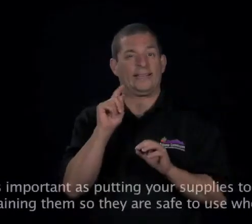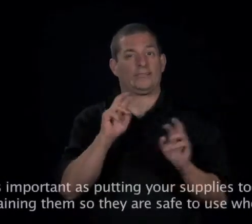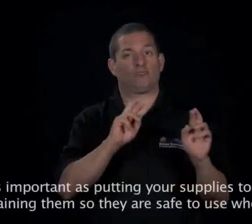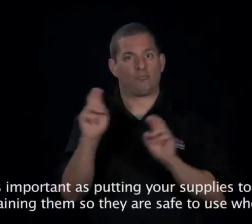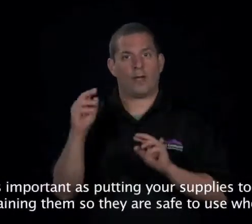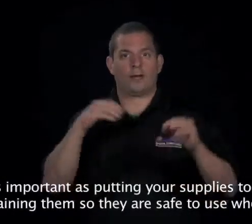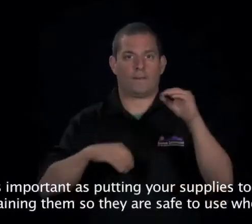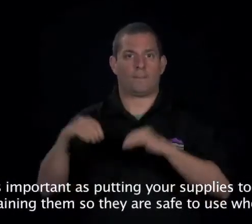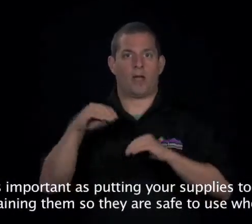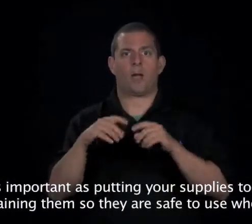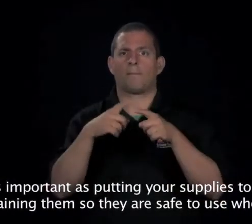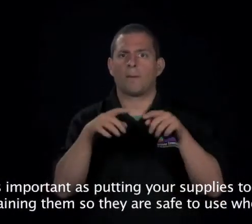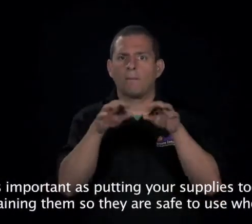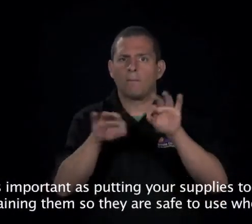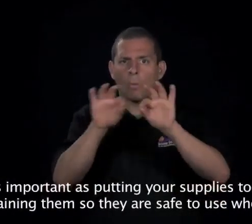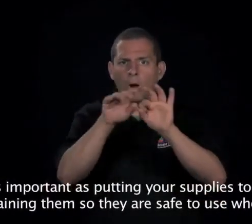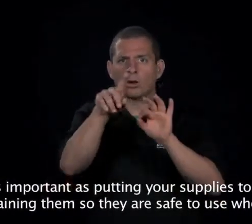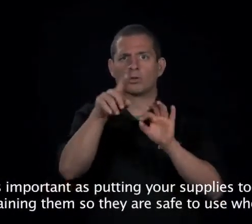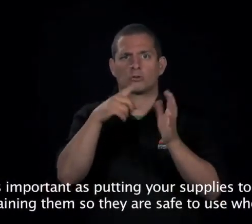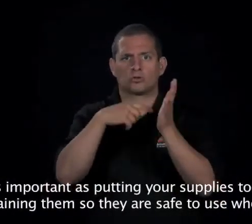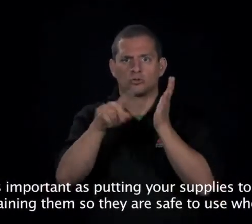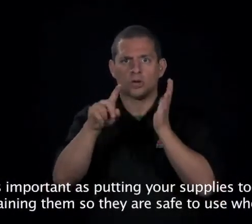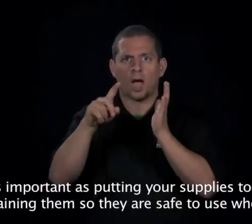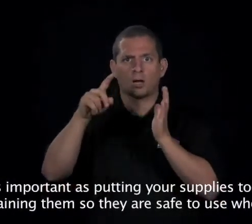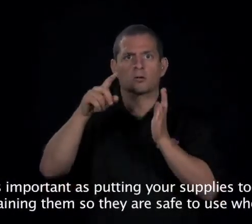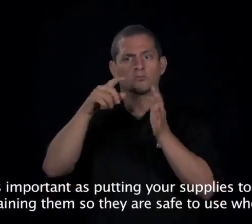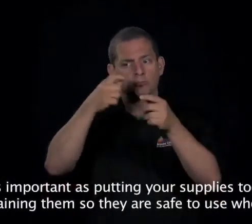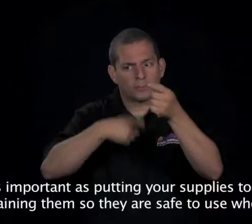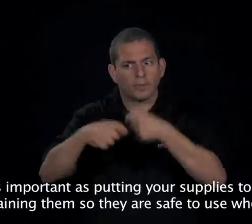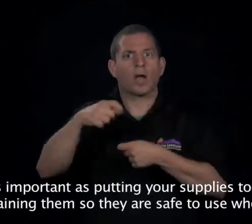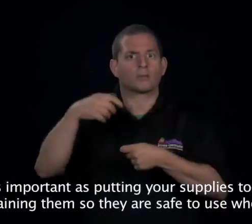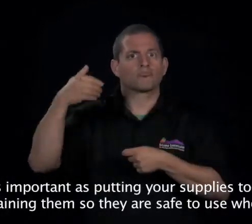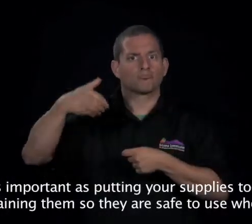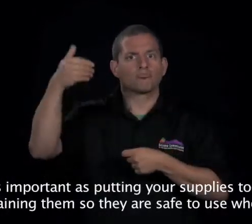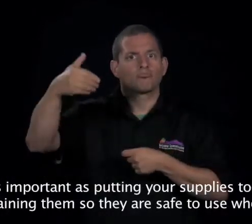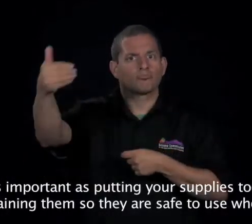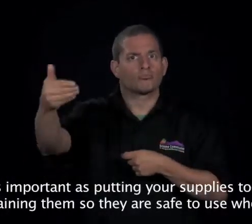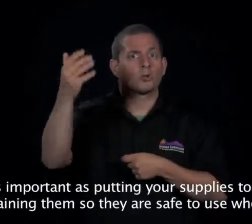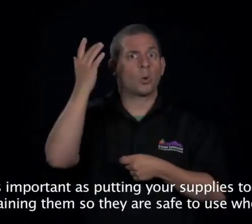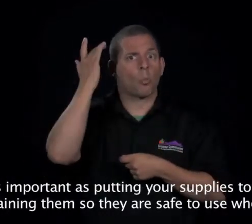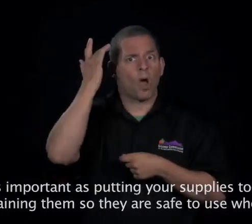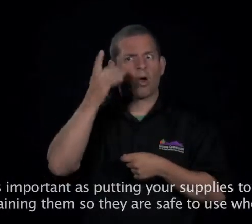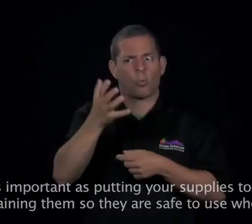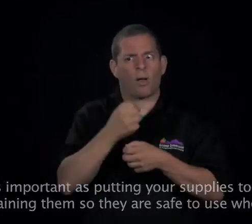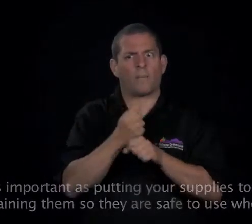Just as important as putting your supplies together is maintaining them so they are safe to use when needed.